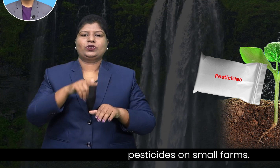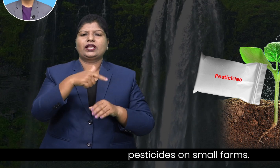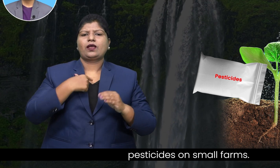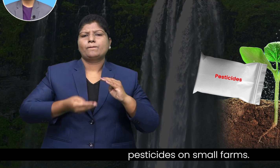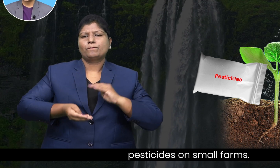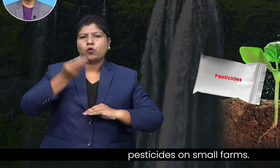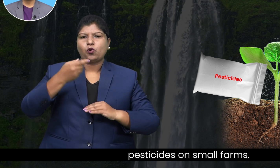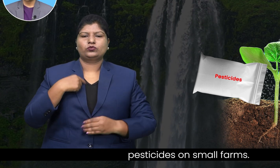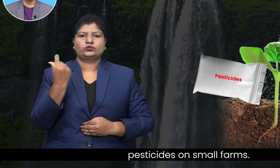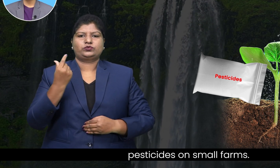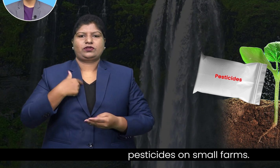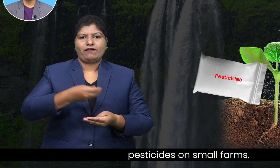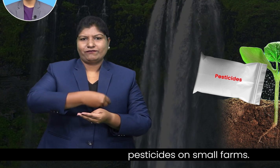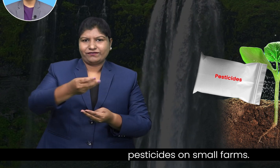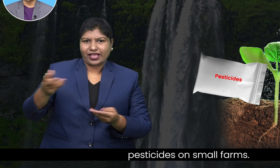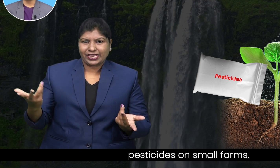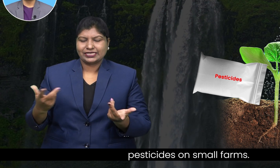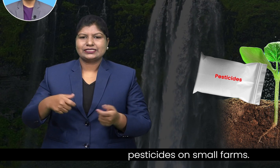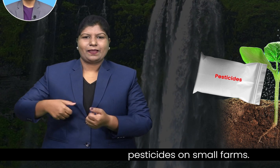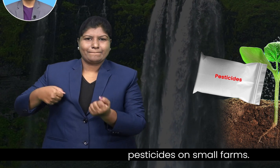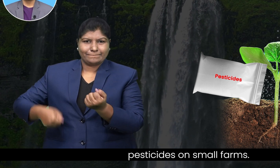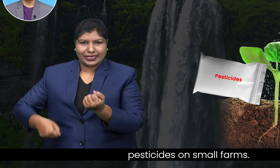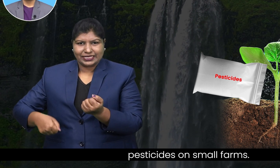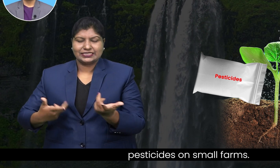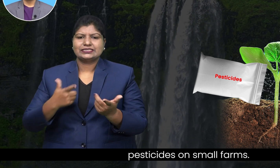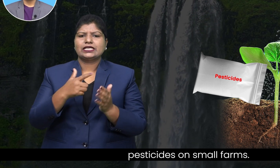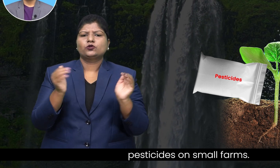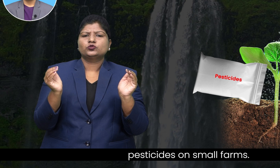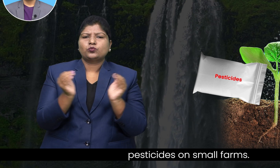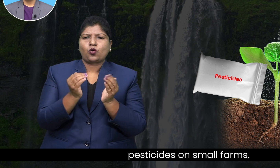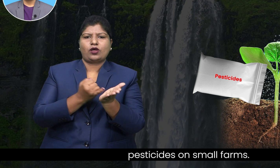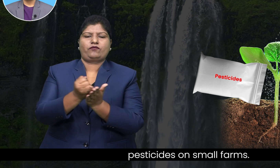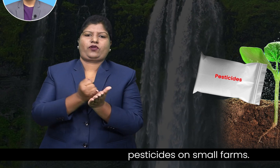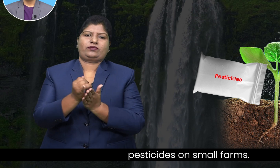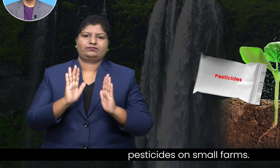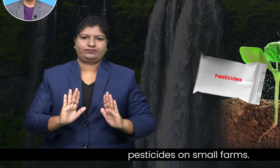fertilizers, pesticides on small farms.